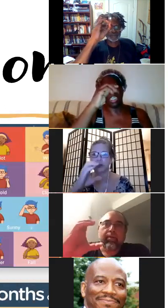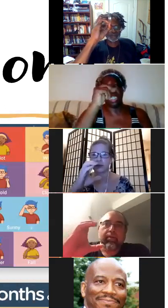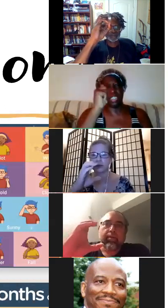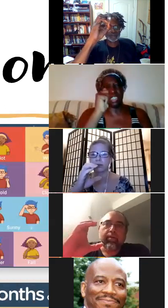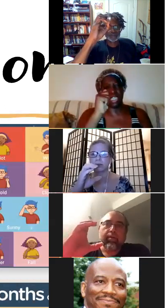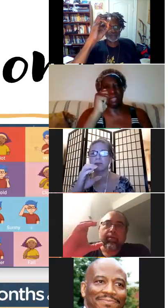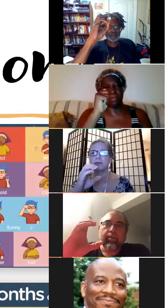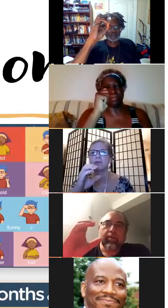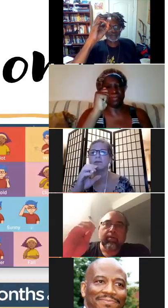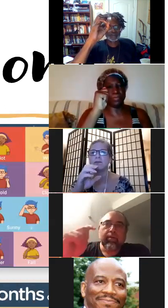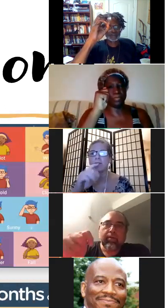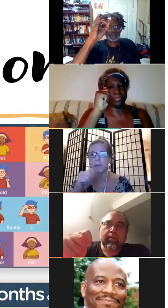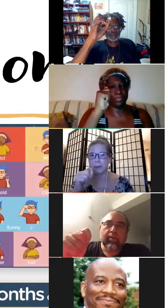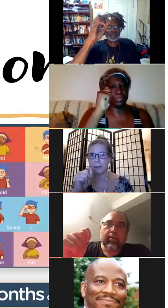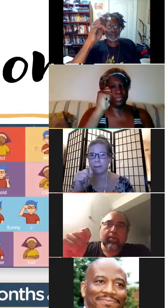OCT.